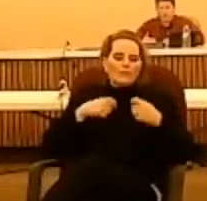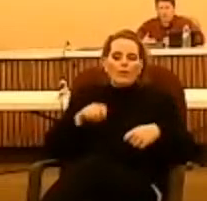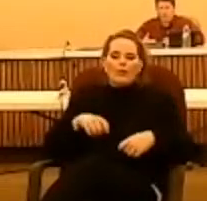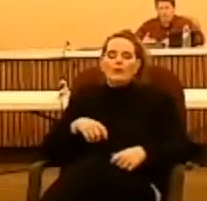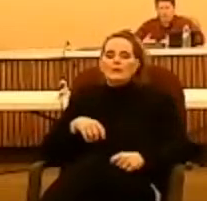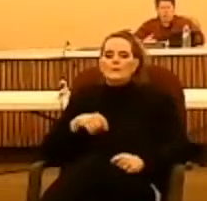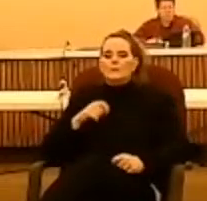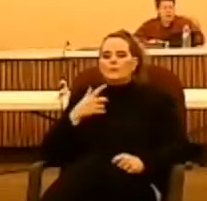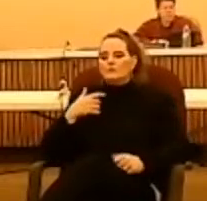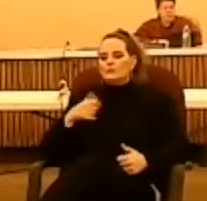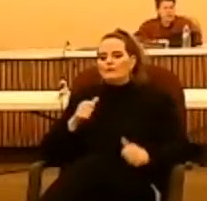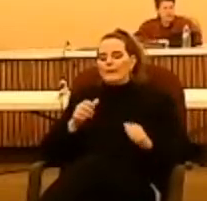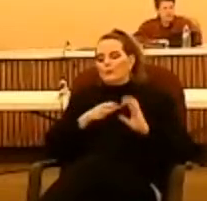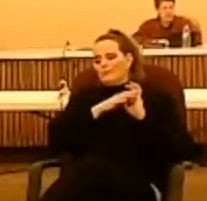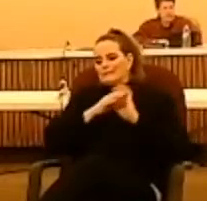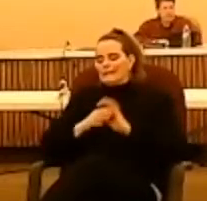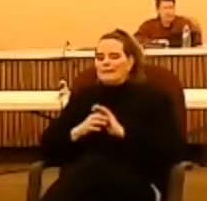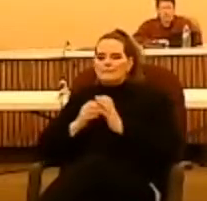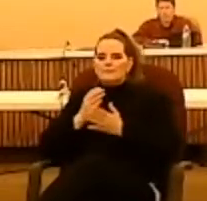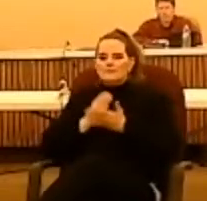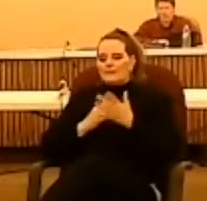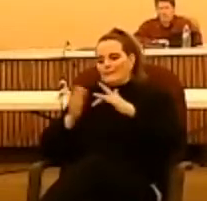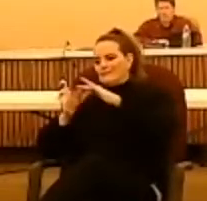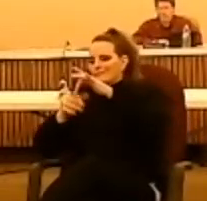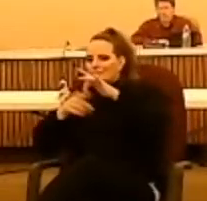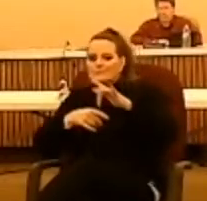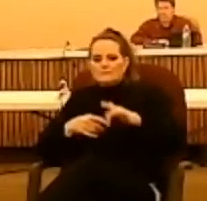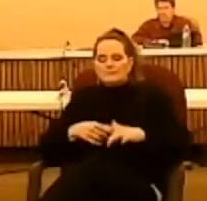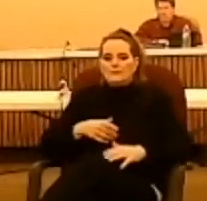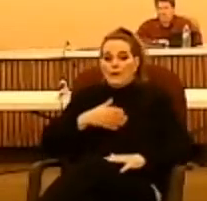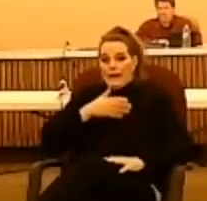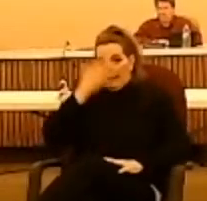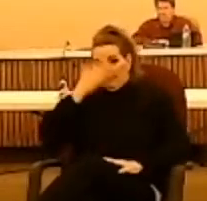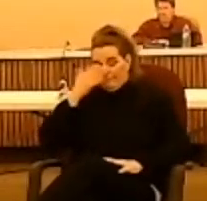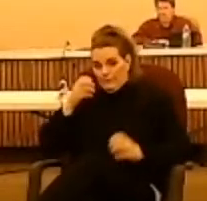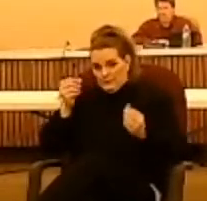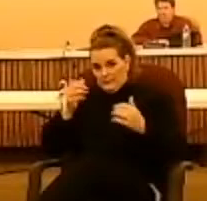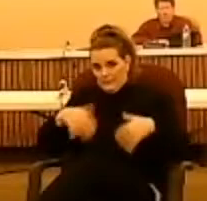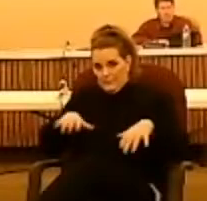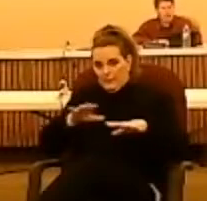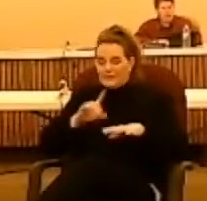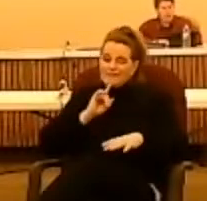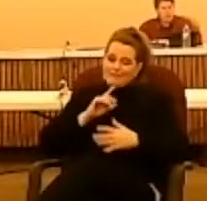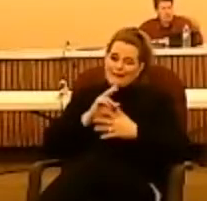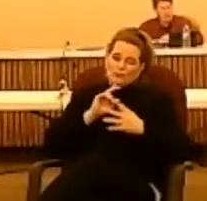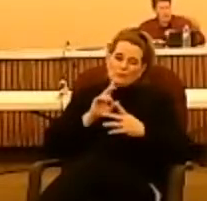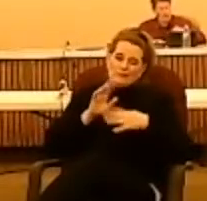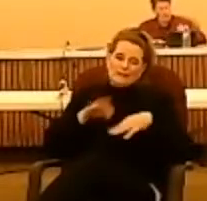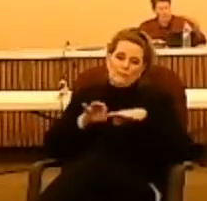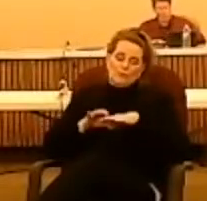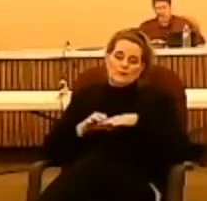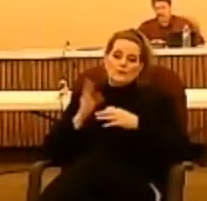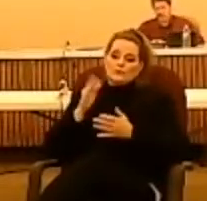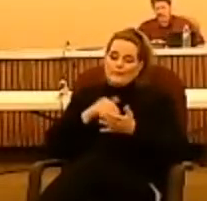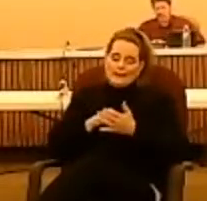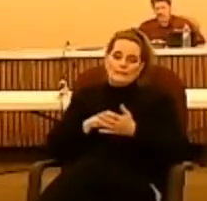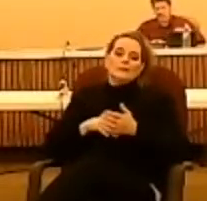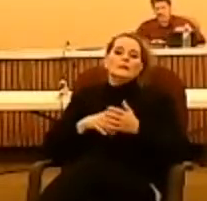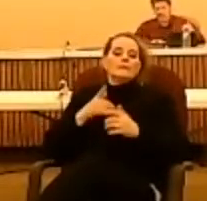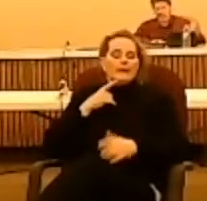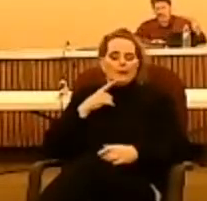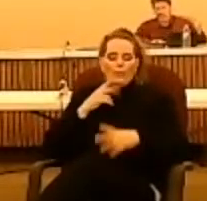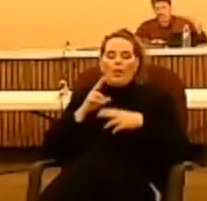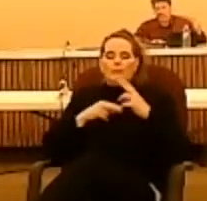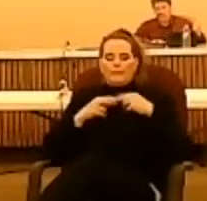segments across their property, the fronts of their property, is to me an important aspect. So again, they'll be putting in the sidewalk